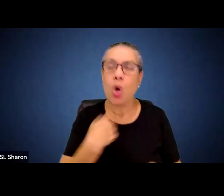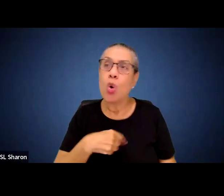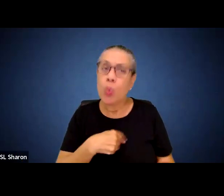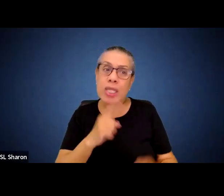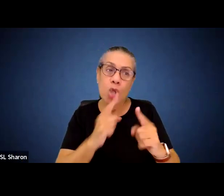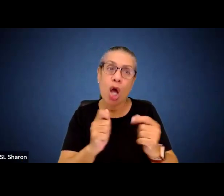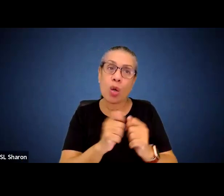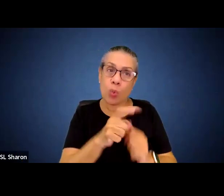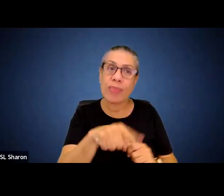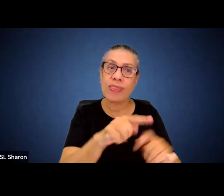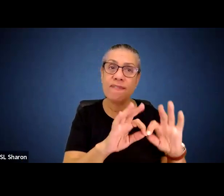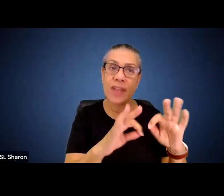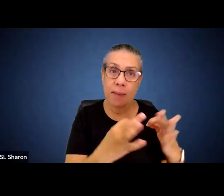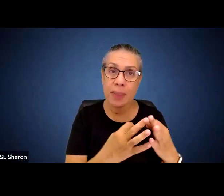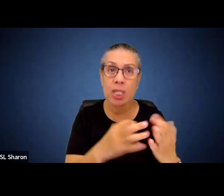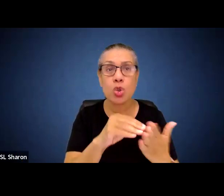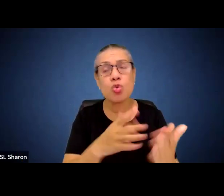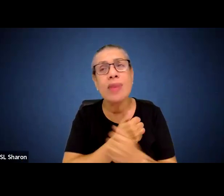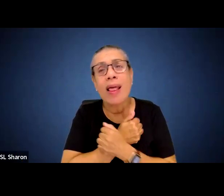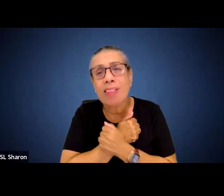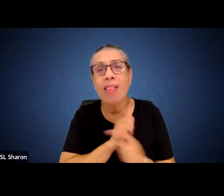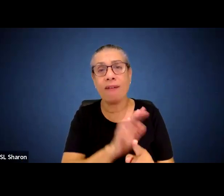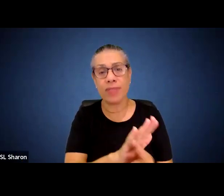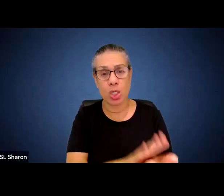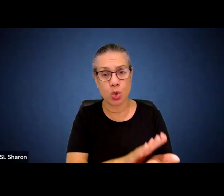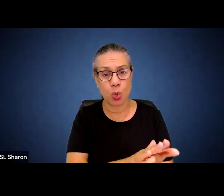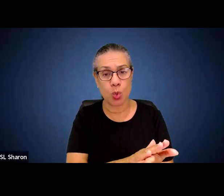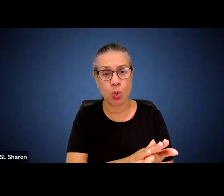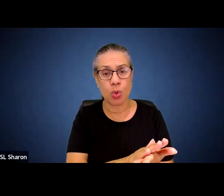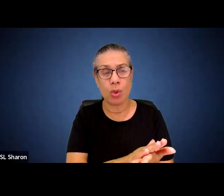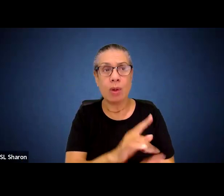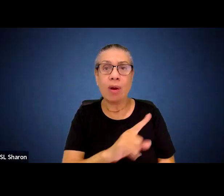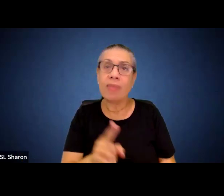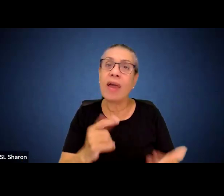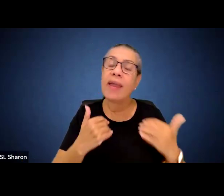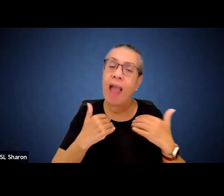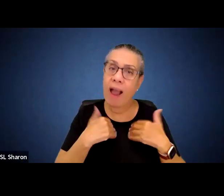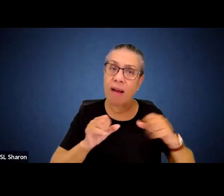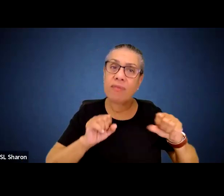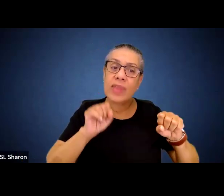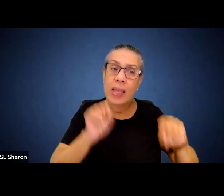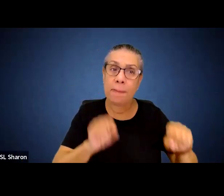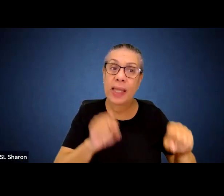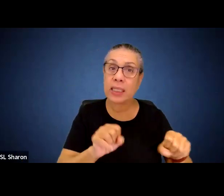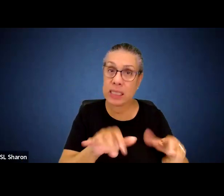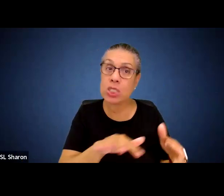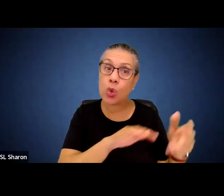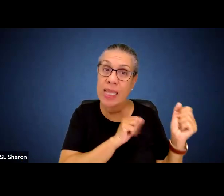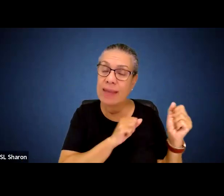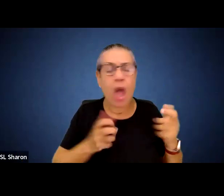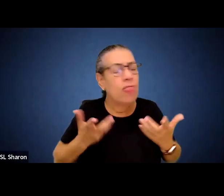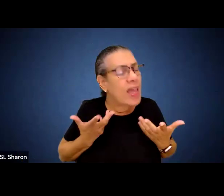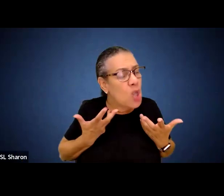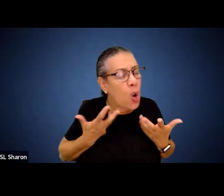and many families and students love their school and they have the ability to leave if they want and they don't want